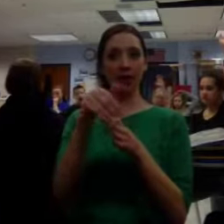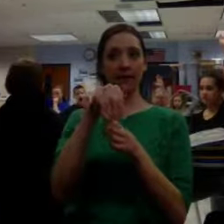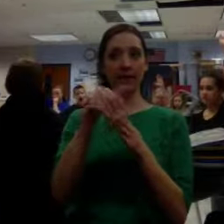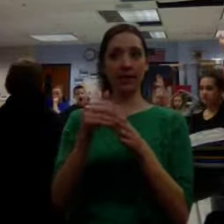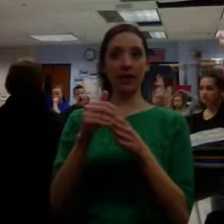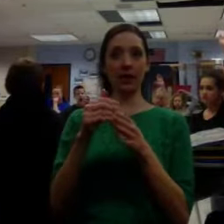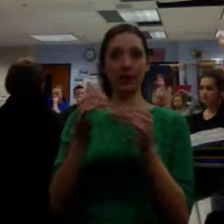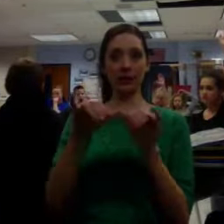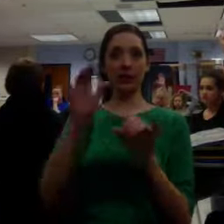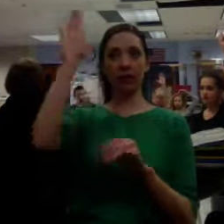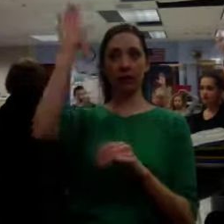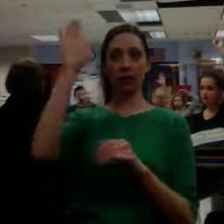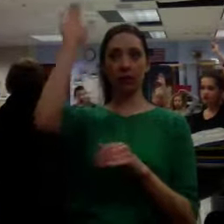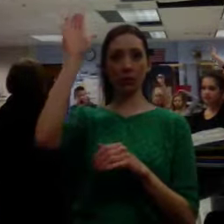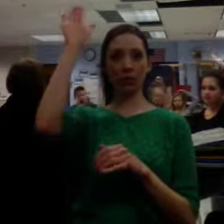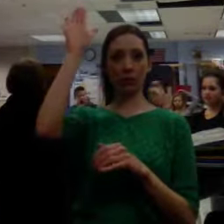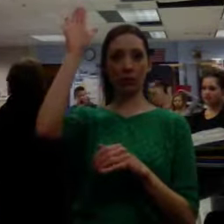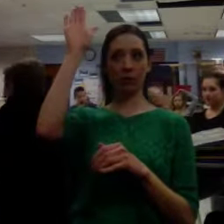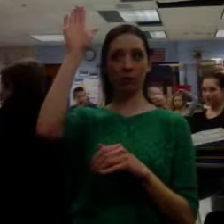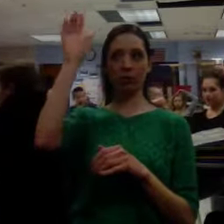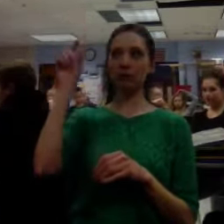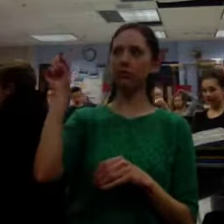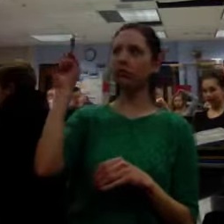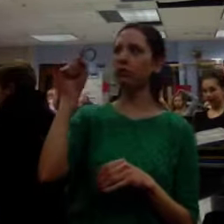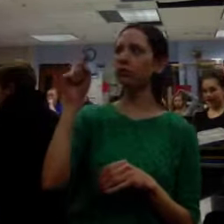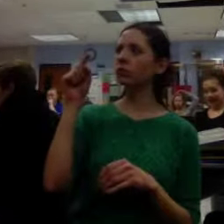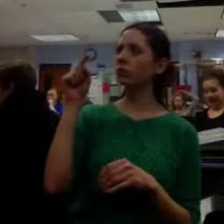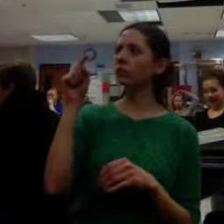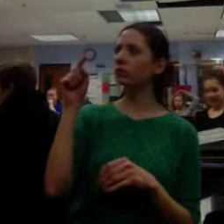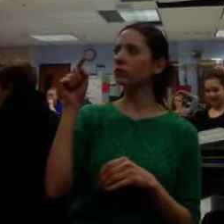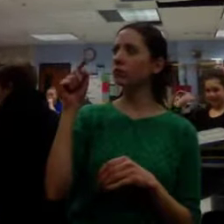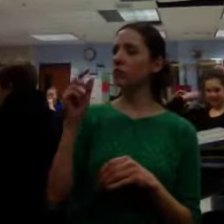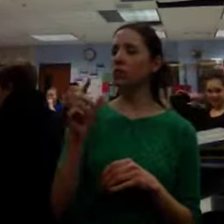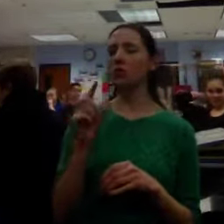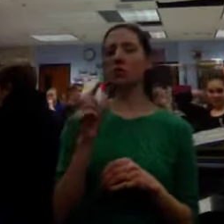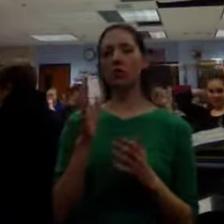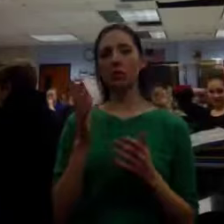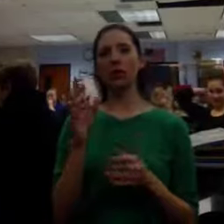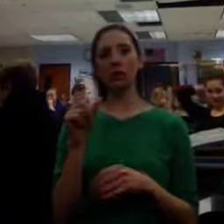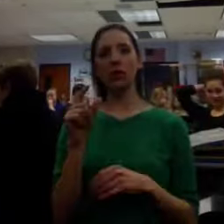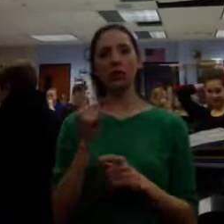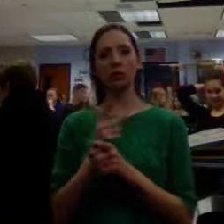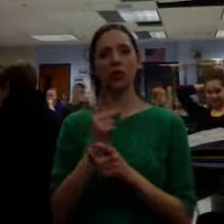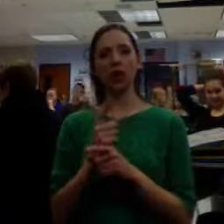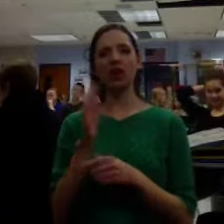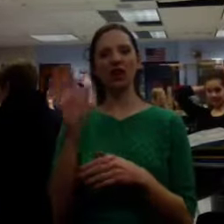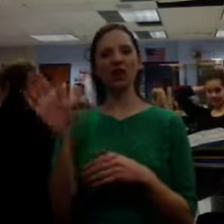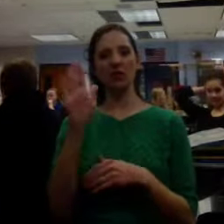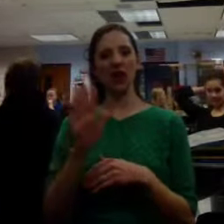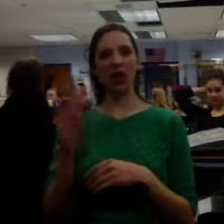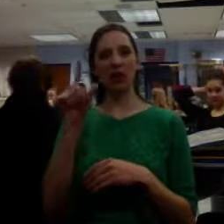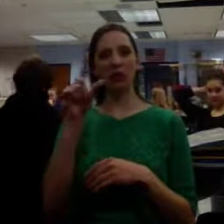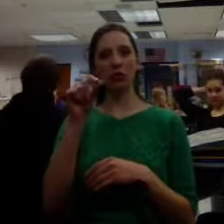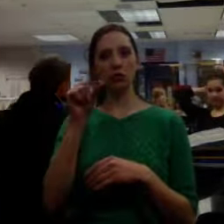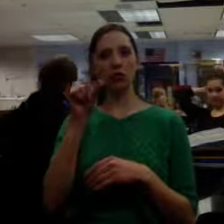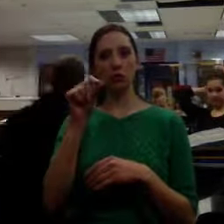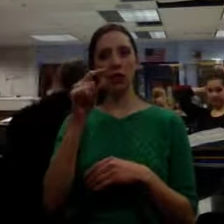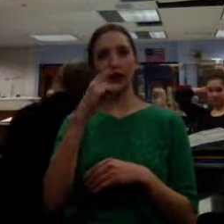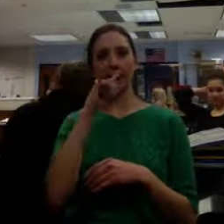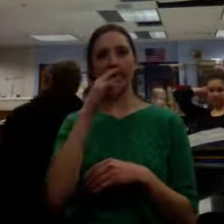Okay, that's about right. Usually about 20 kids, 16 to 20-ish, give or take.